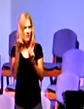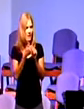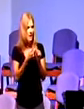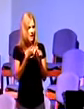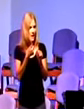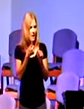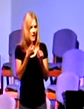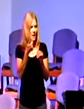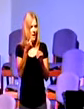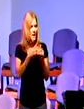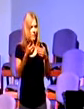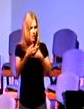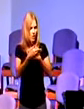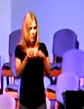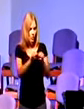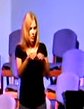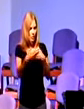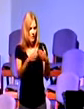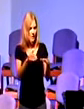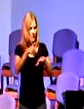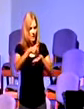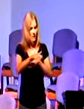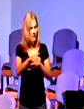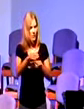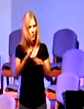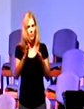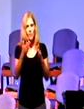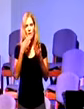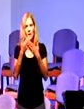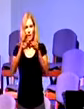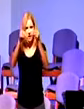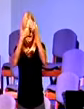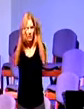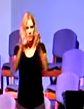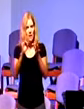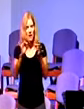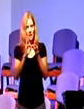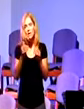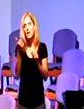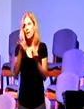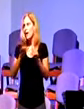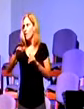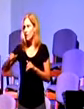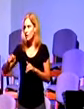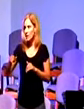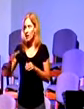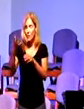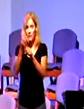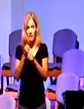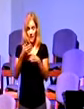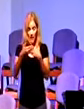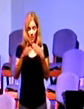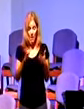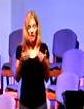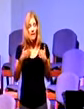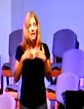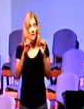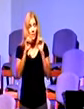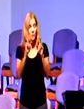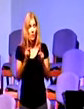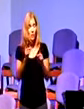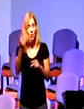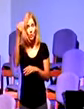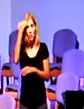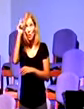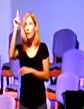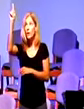single shoebox that you pack is sent with a gospel message. And every single child that receives that box has the opportunity to